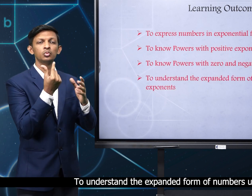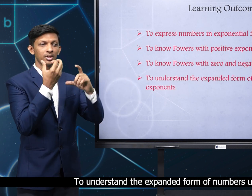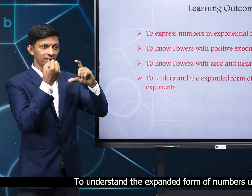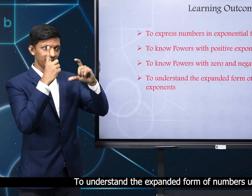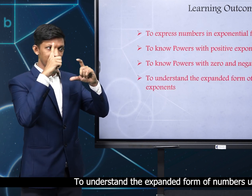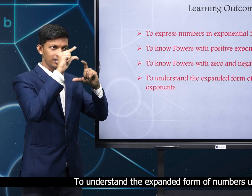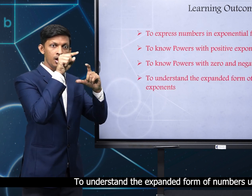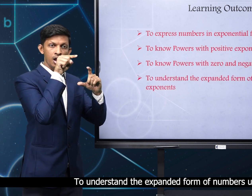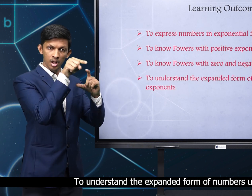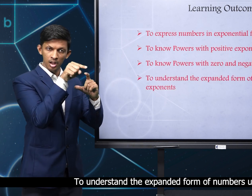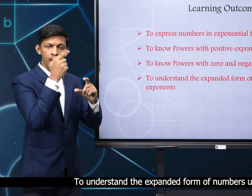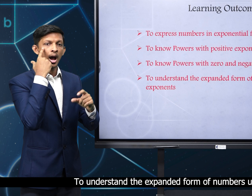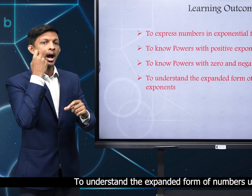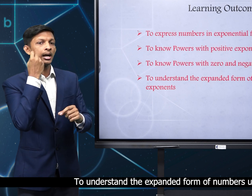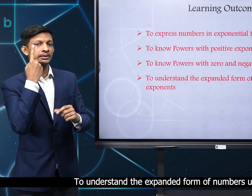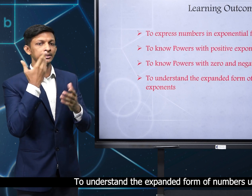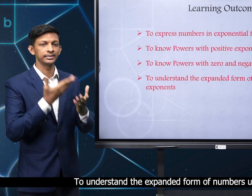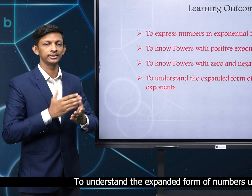numbers using exponents.